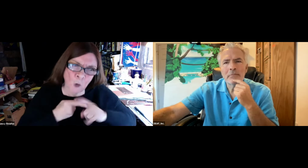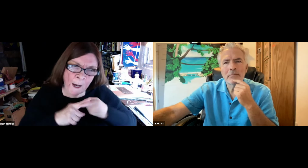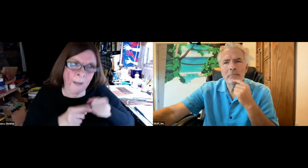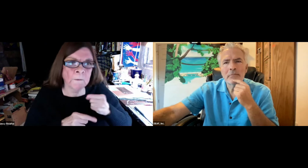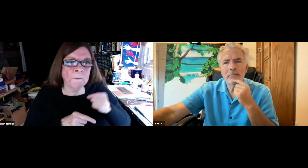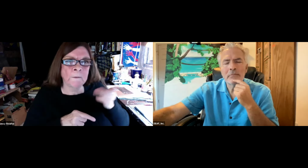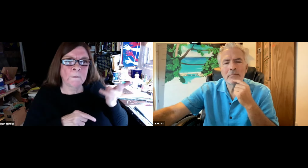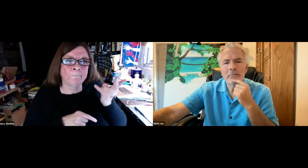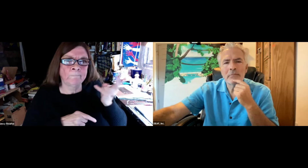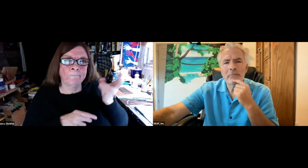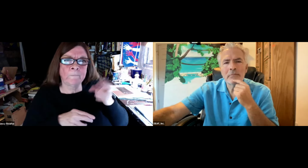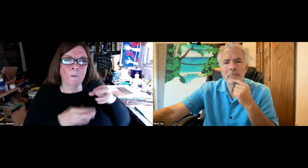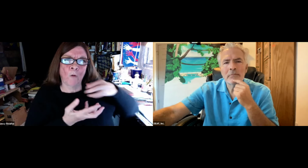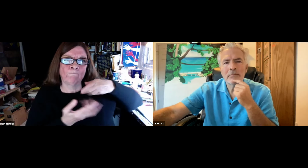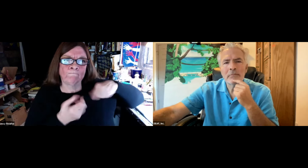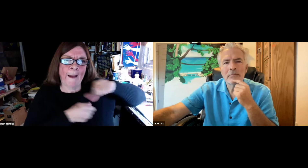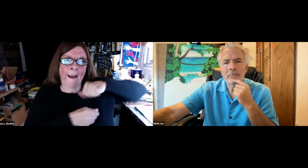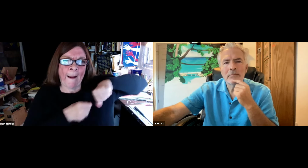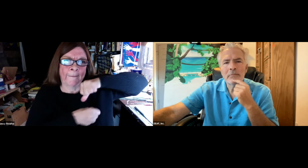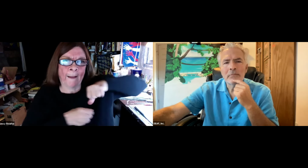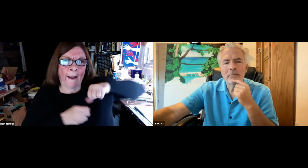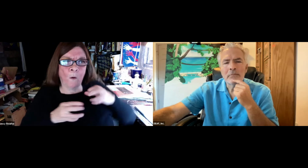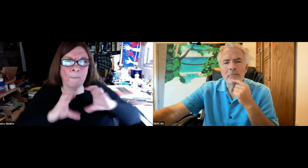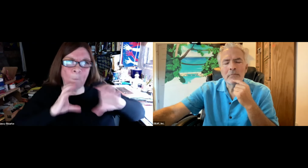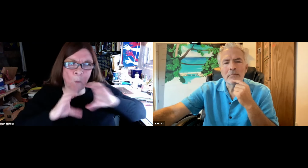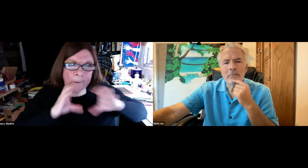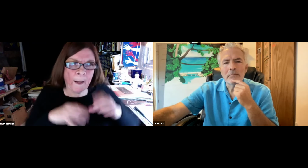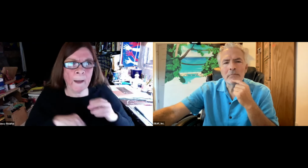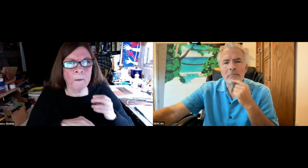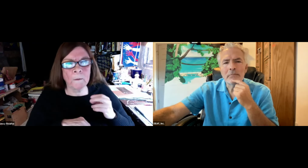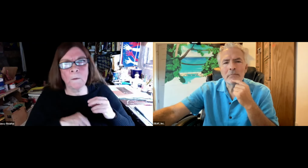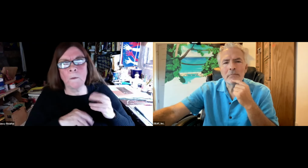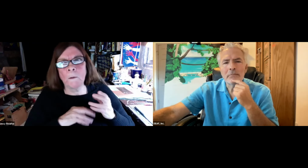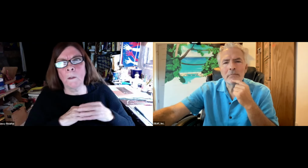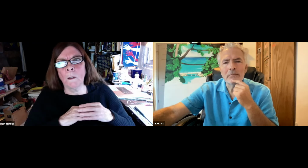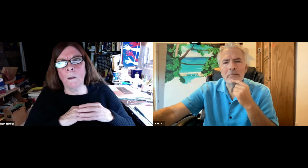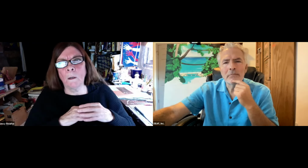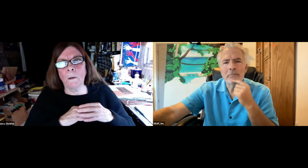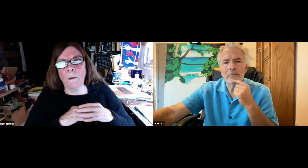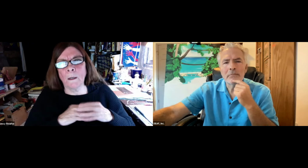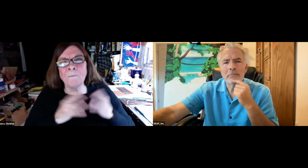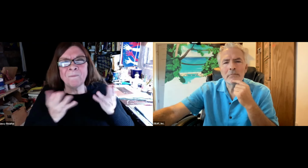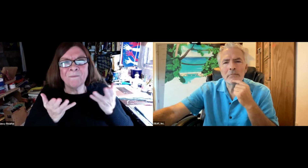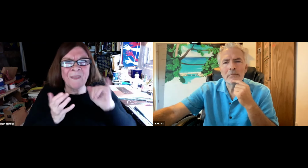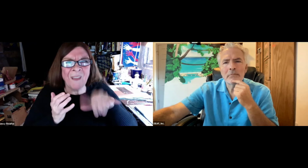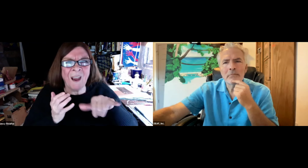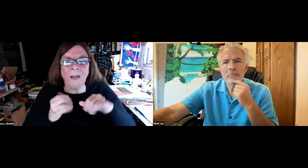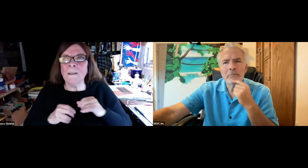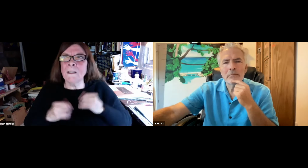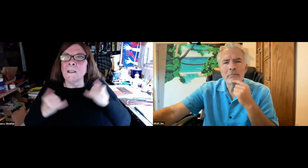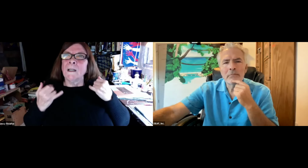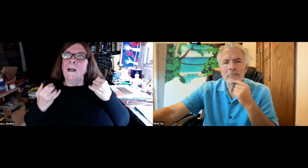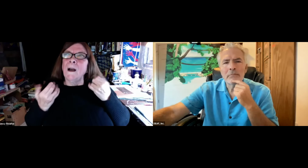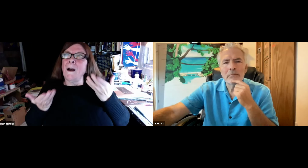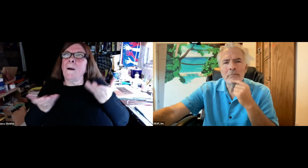And he had friends in a circle that hung out and communicated with each other